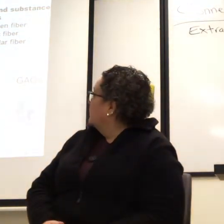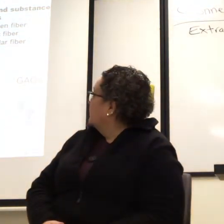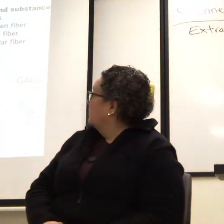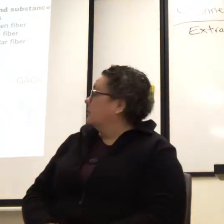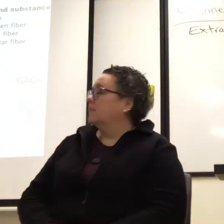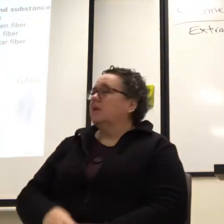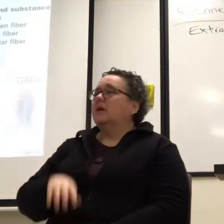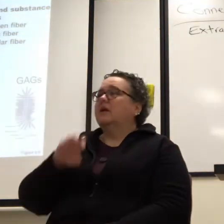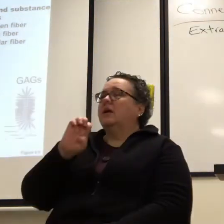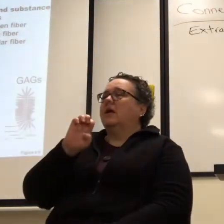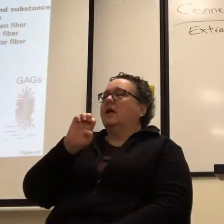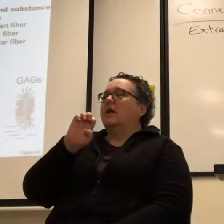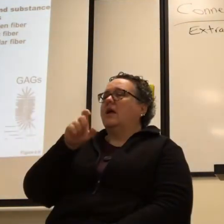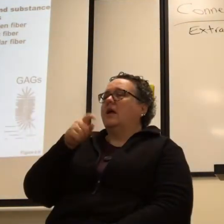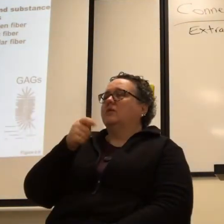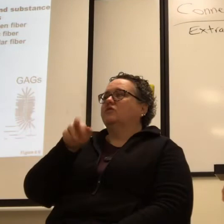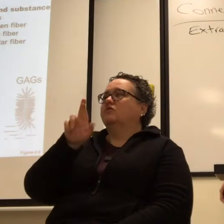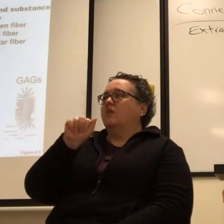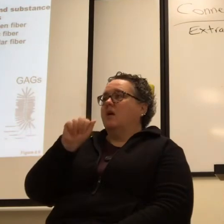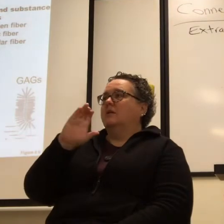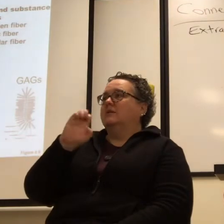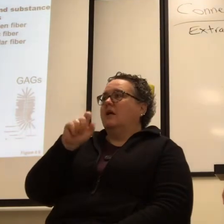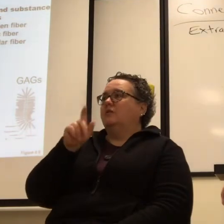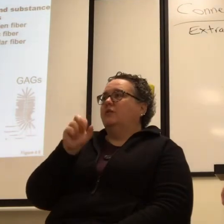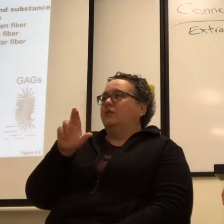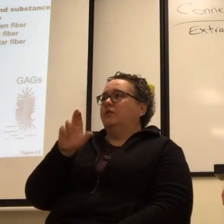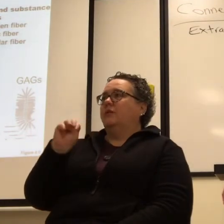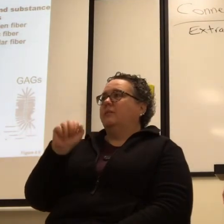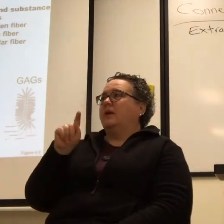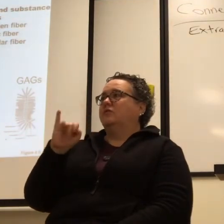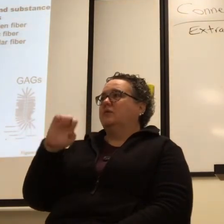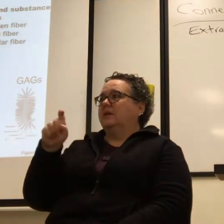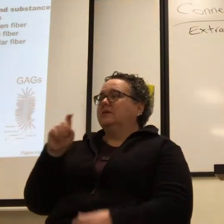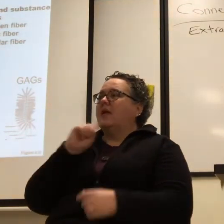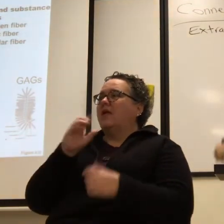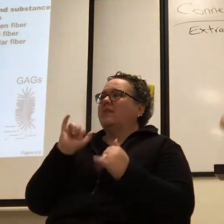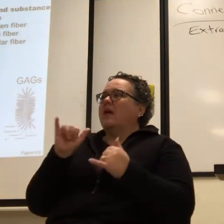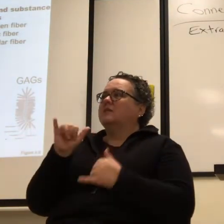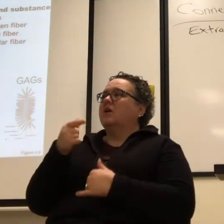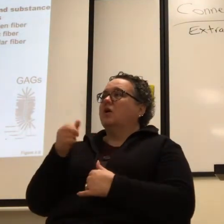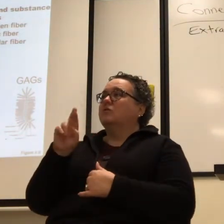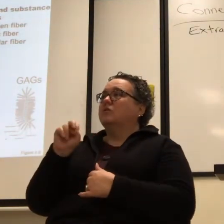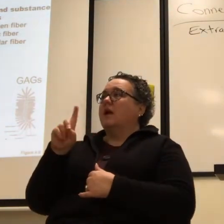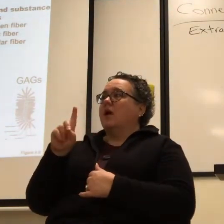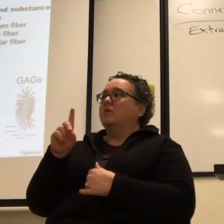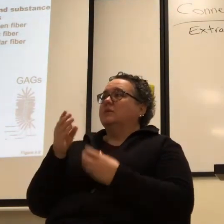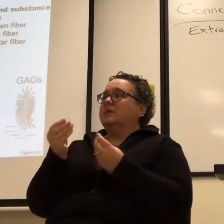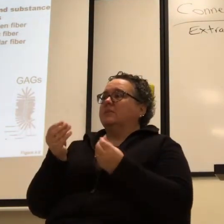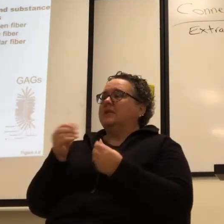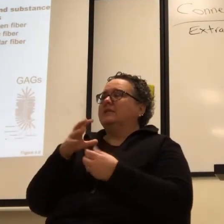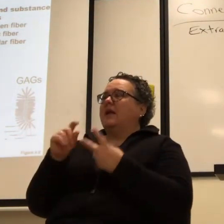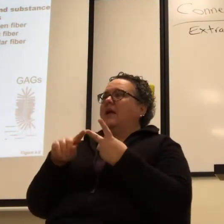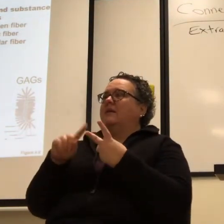Now, the extracellular matrix is a ground substance and fibers.